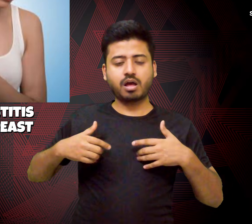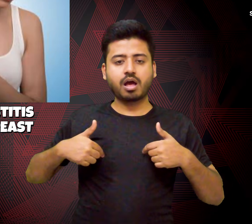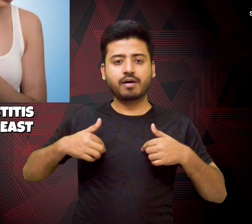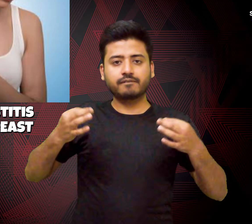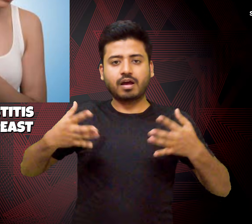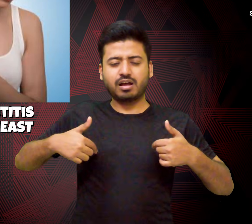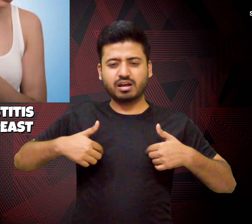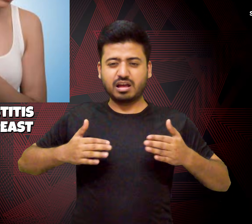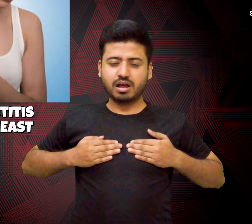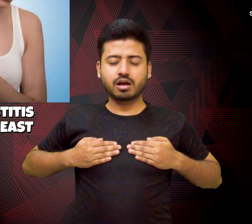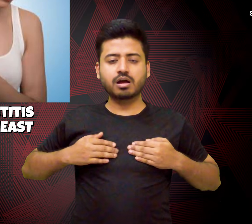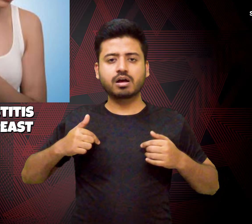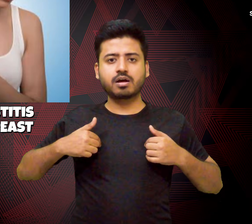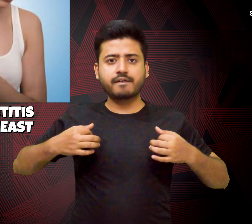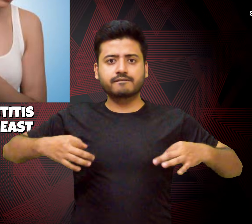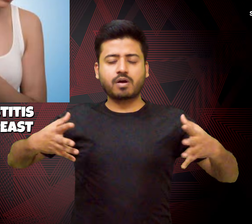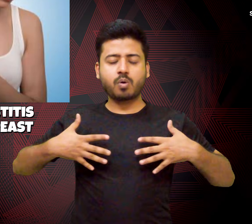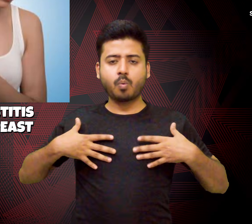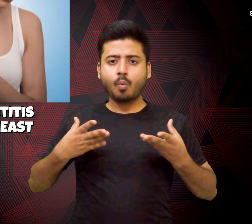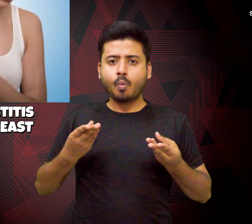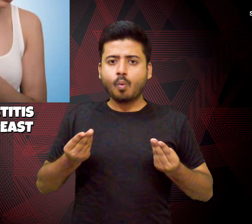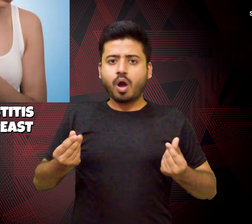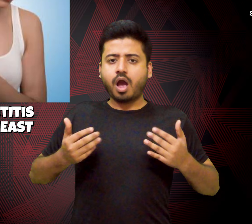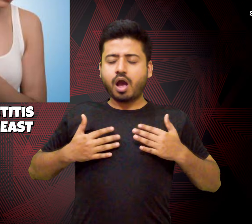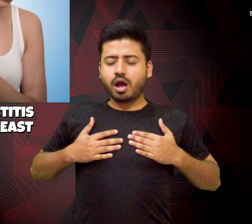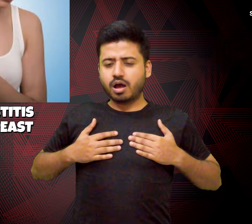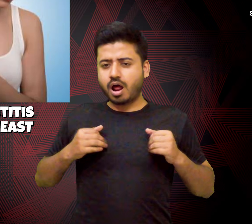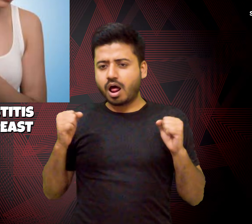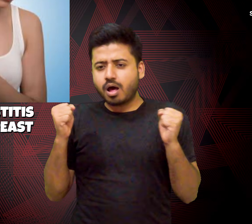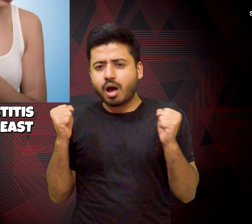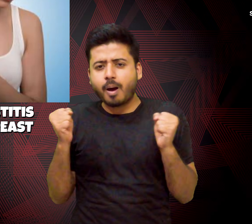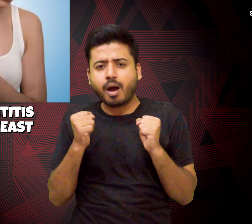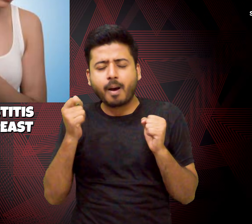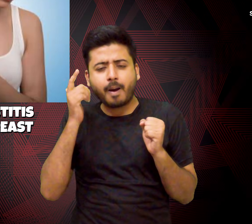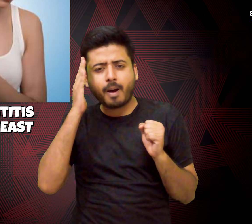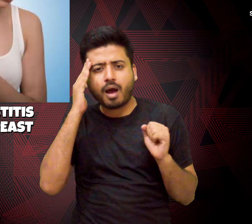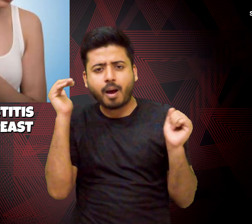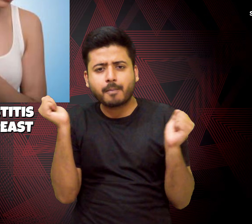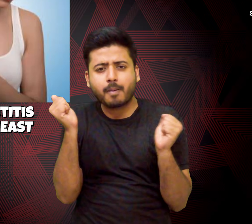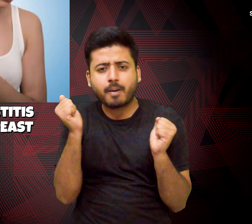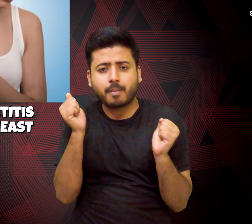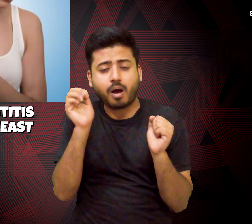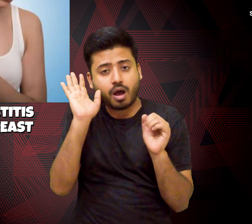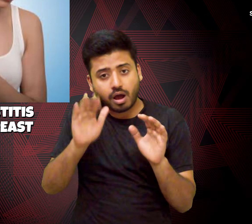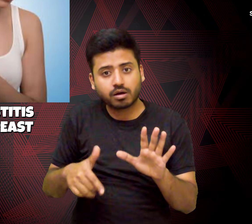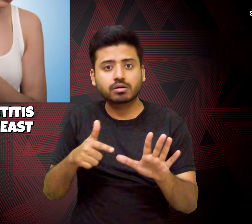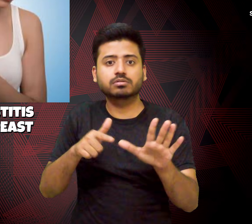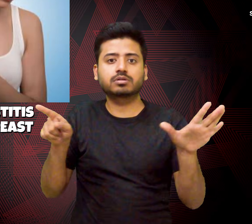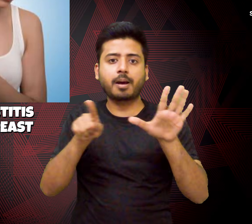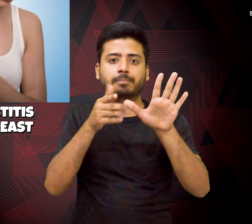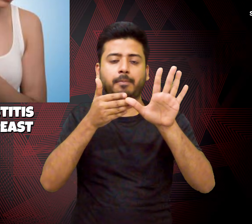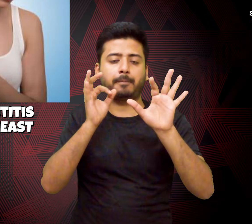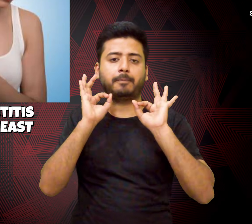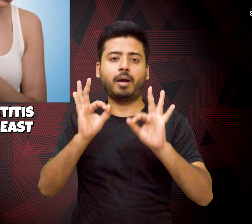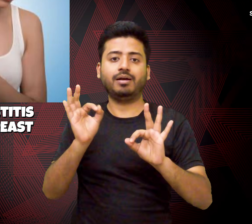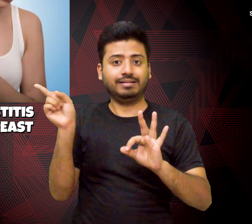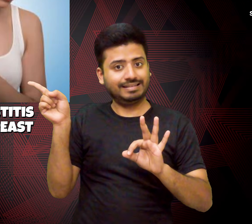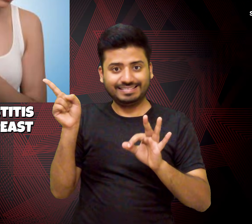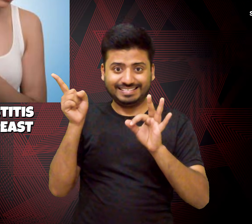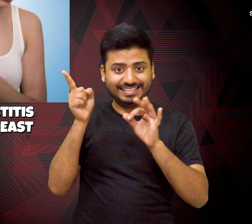while managing bacterial mastitis. Key management strategies and how to use them. Supportive bra. Wear a well-fitting,